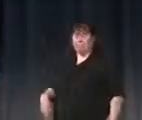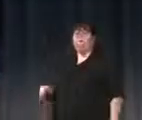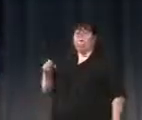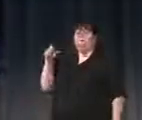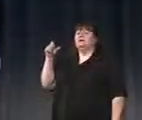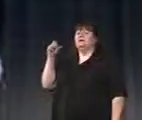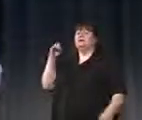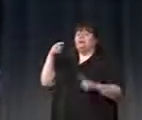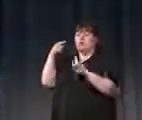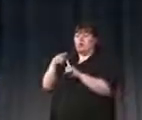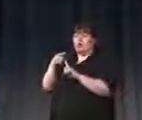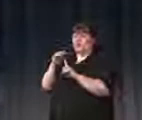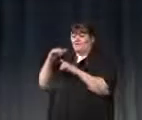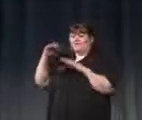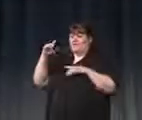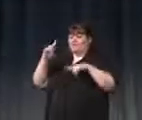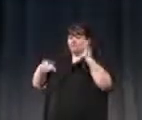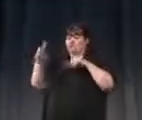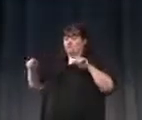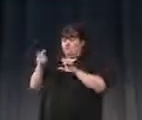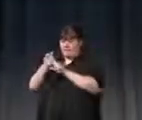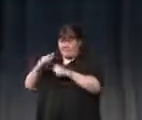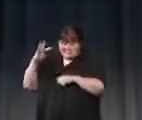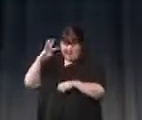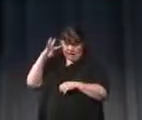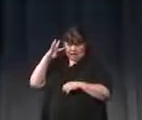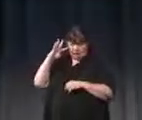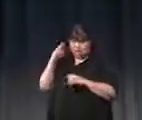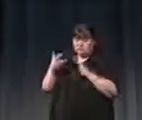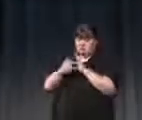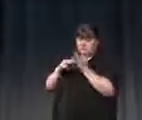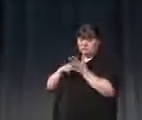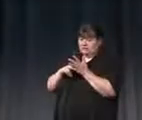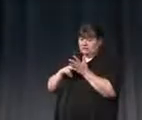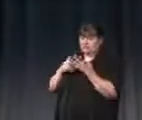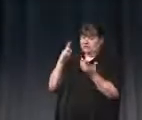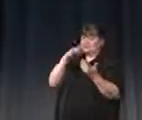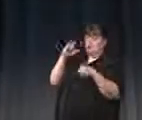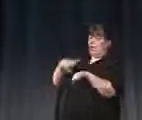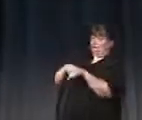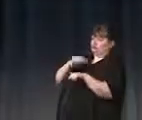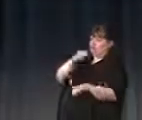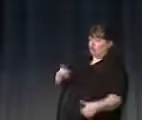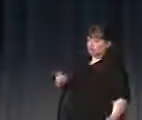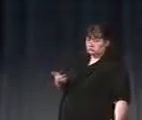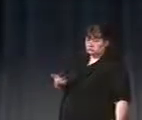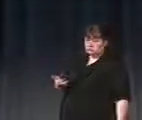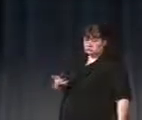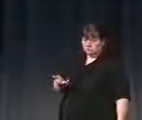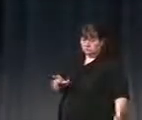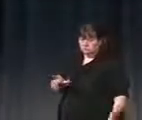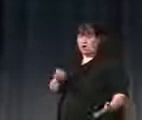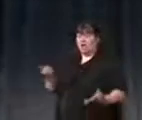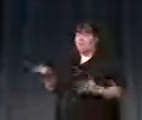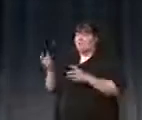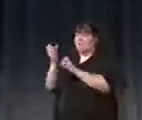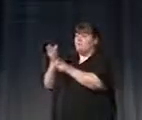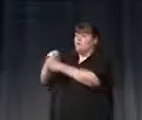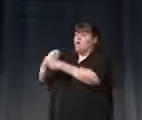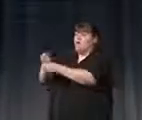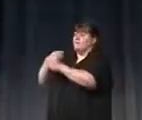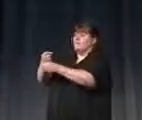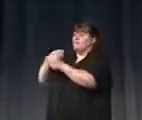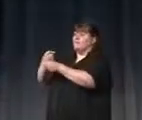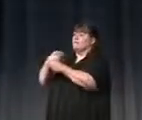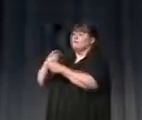that if you randomly generate sounds, you don't get things that sound like natural sounds, right? You'd have to generate an awful lot of these things until you got